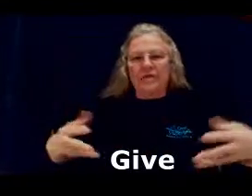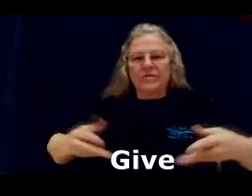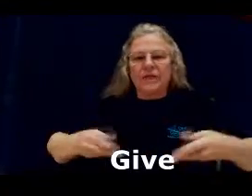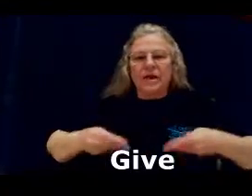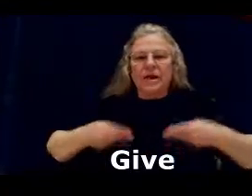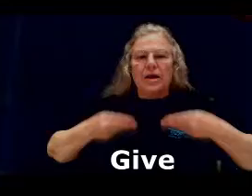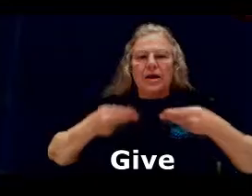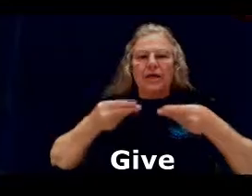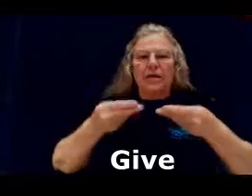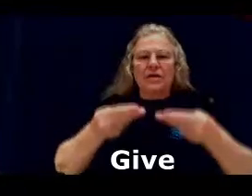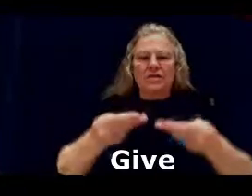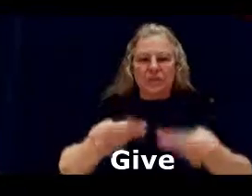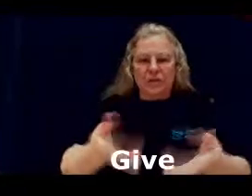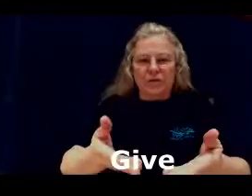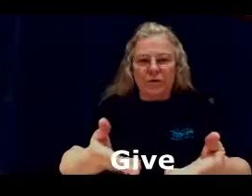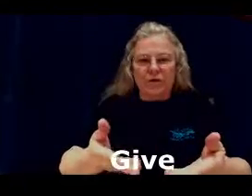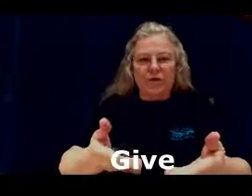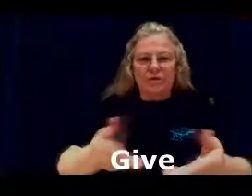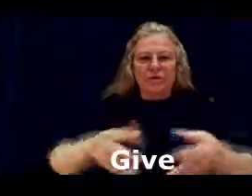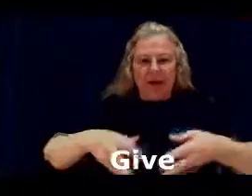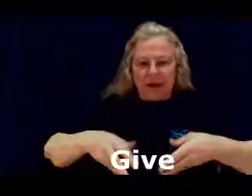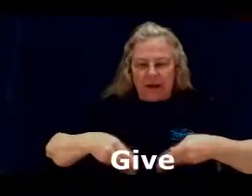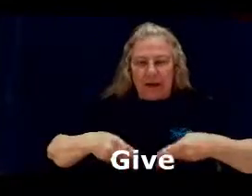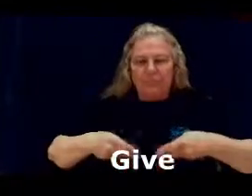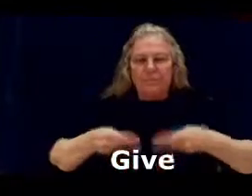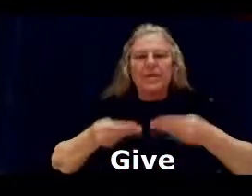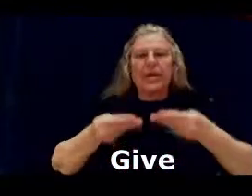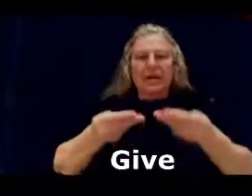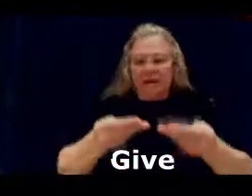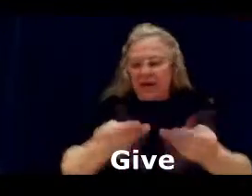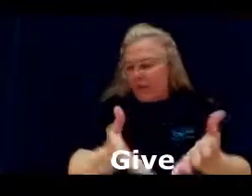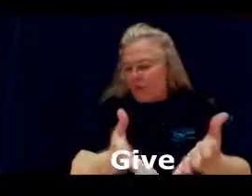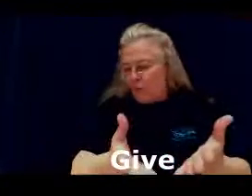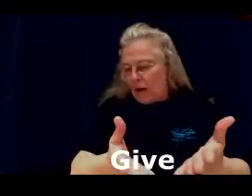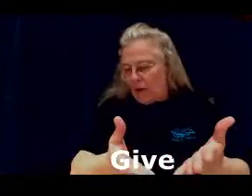Gives. And that's where you're going to just pick it up and give it away.